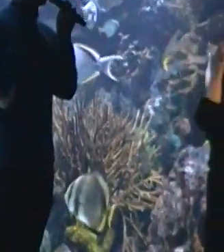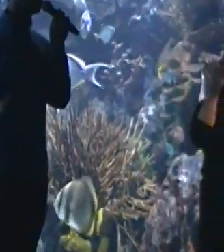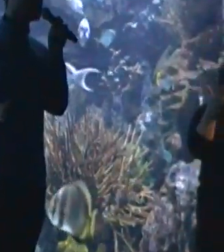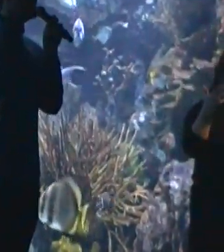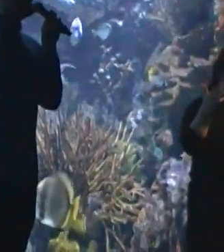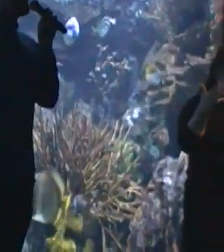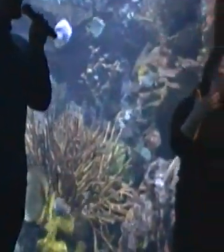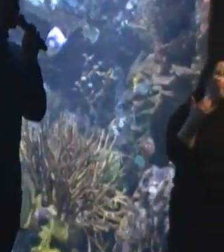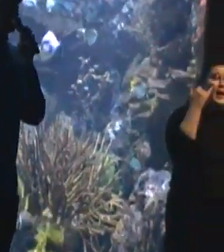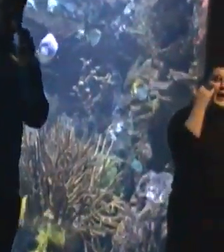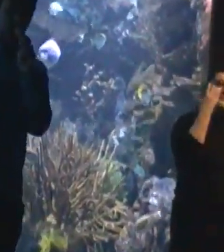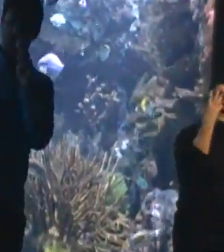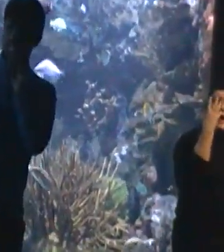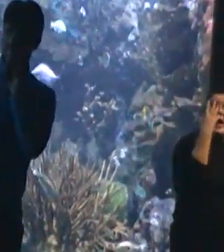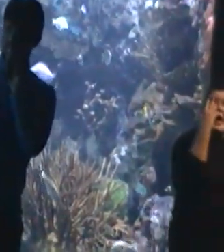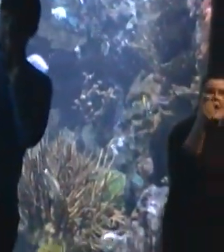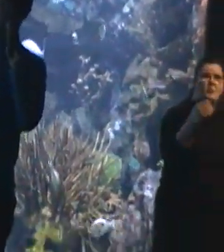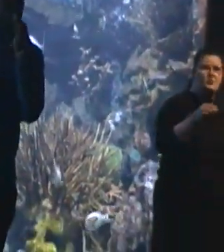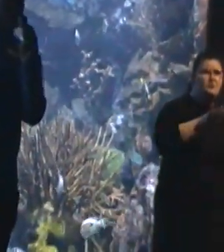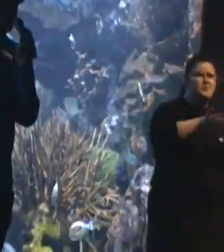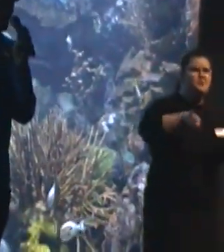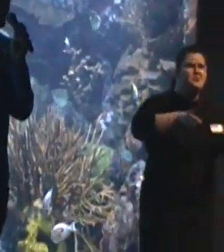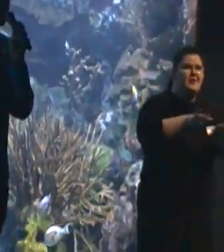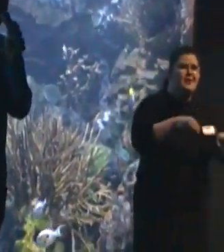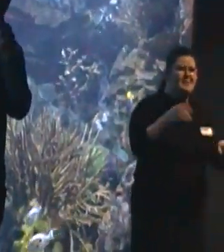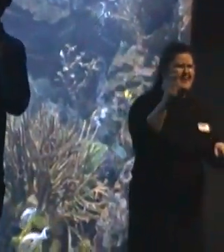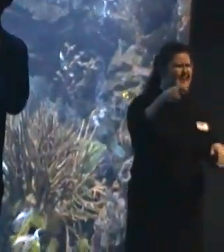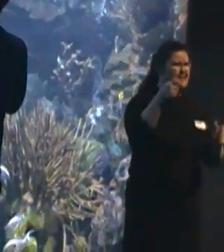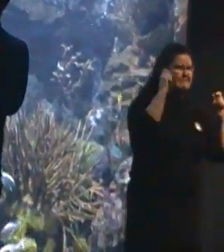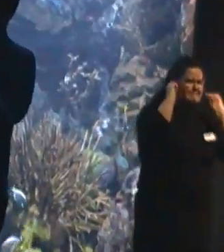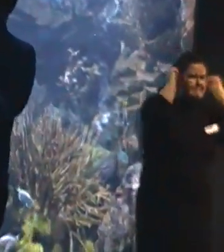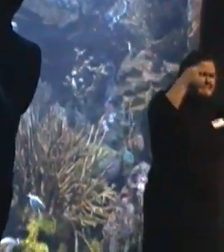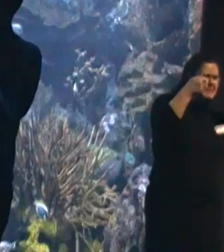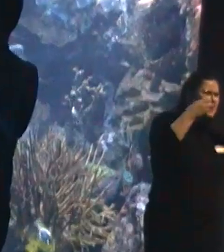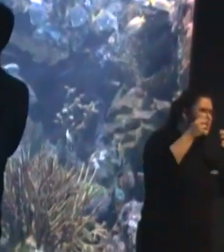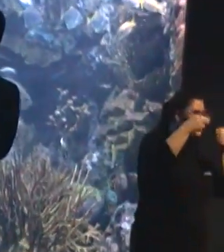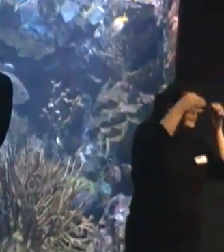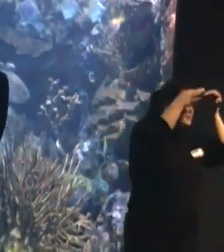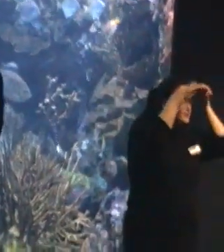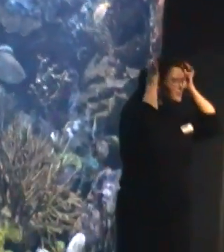or bandanas because these fish will try to chew on your hair.